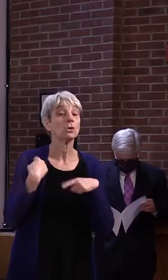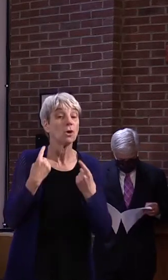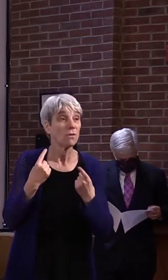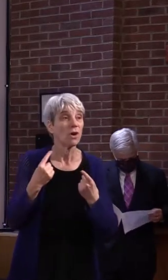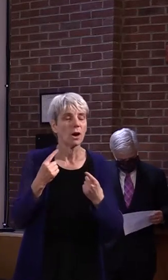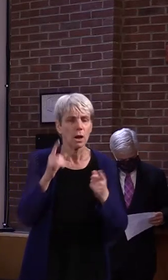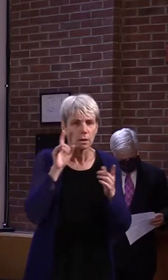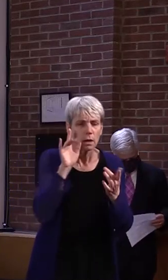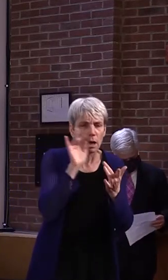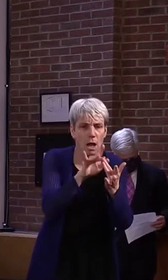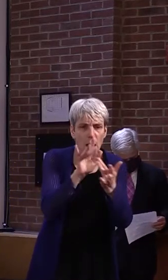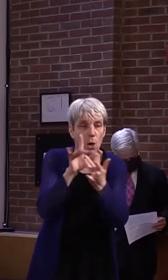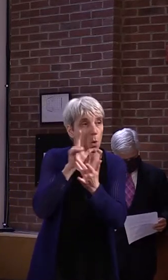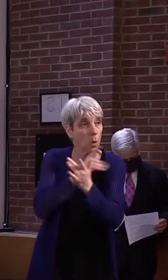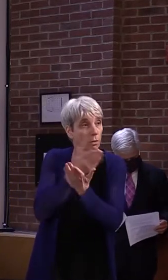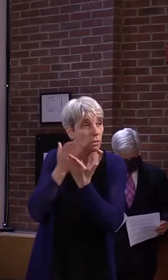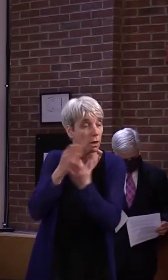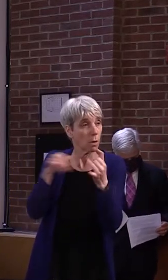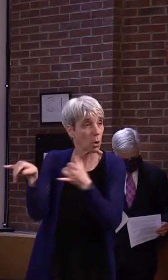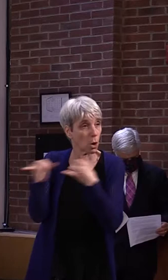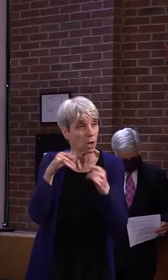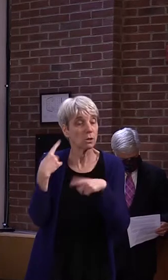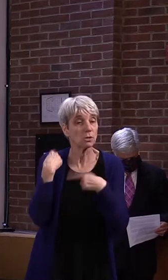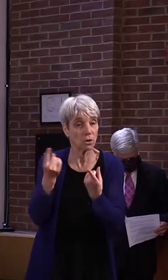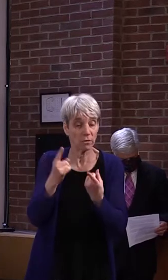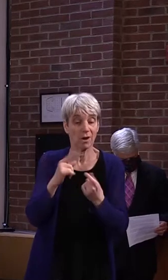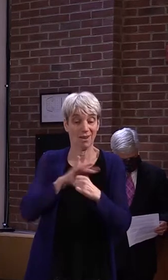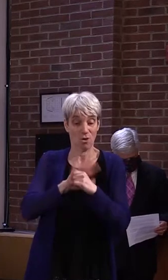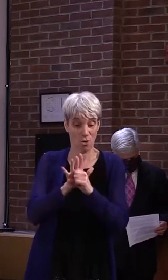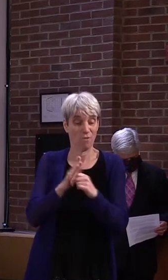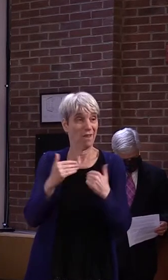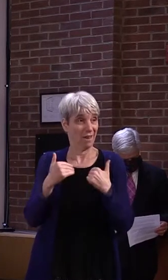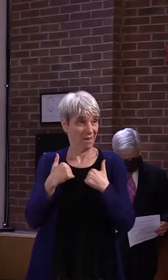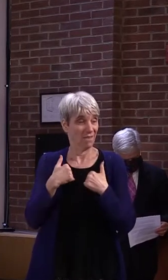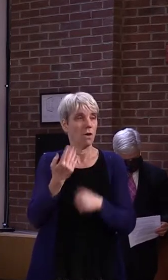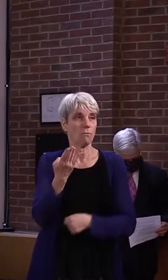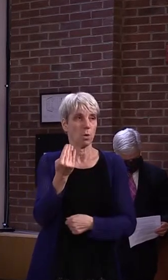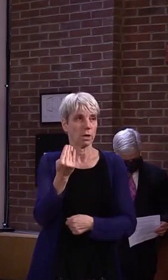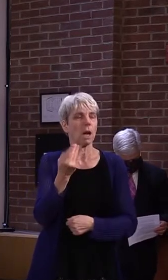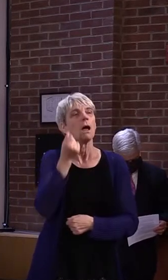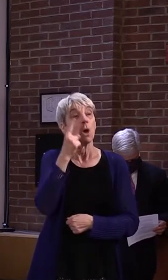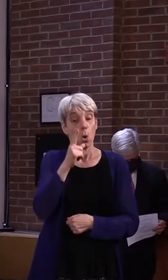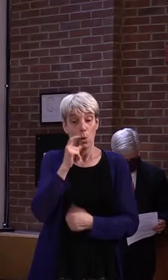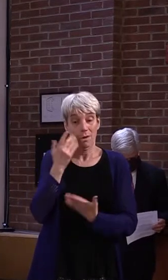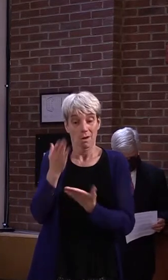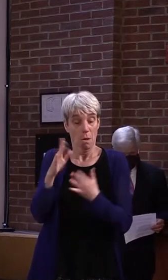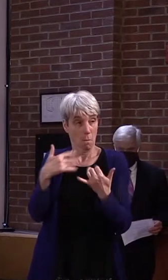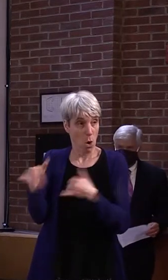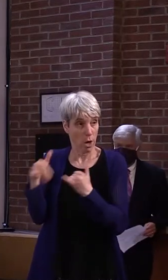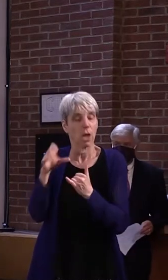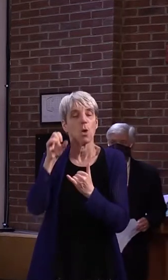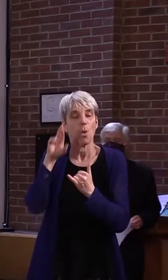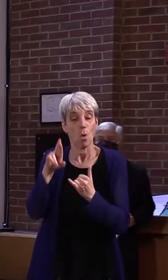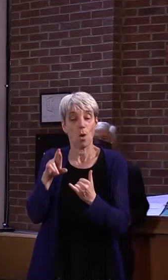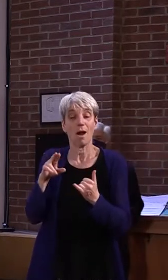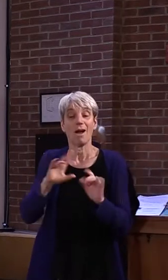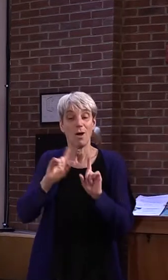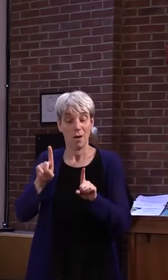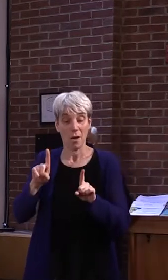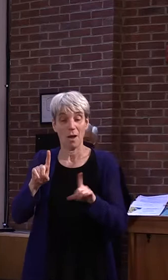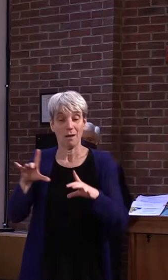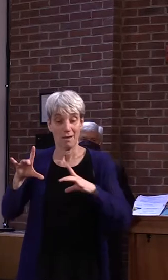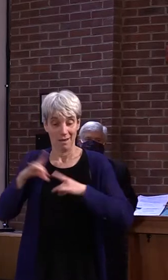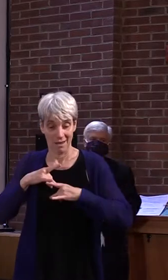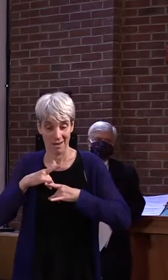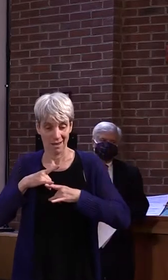among people who were at the party and among their close contacts, which means the virus has spread to people who were